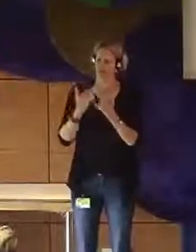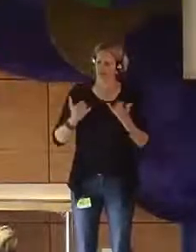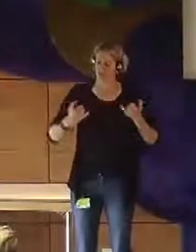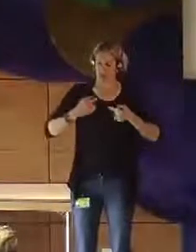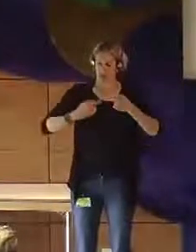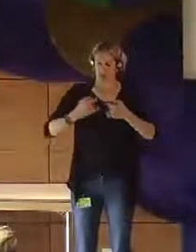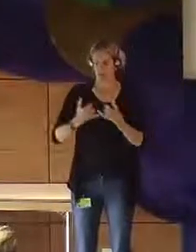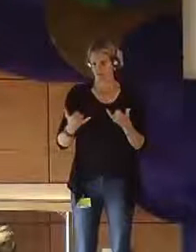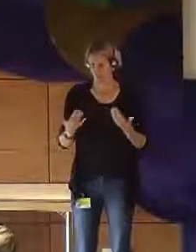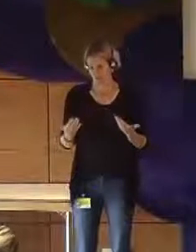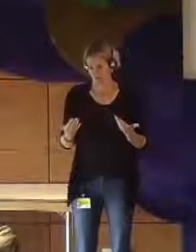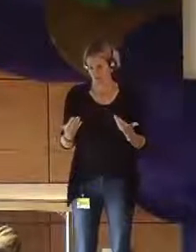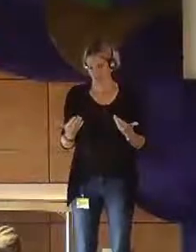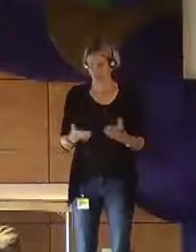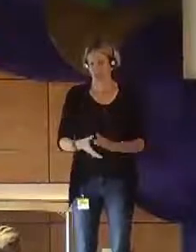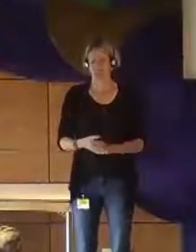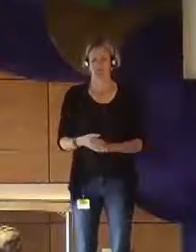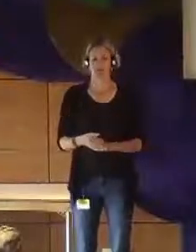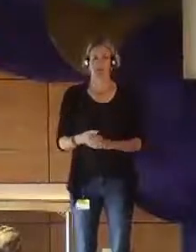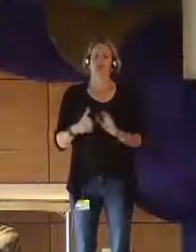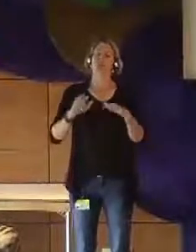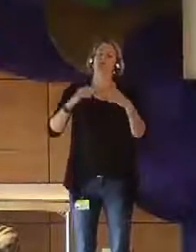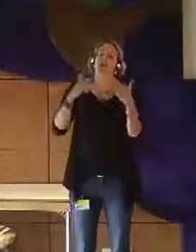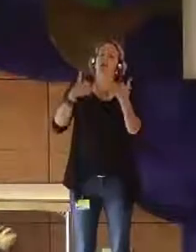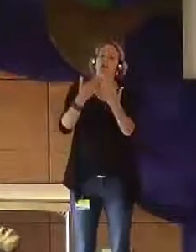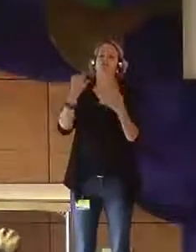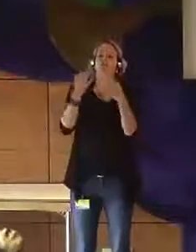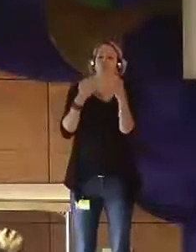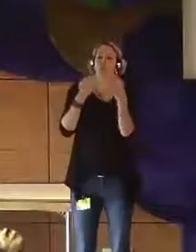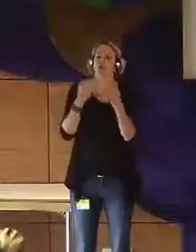we're now starting to have discussions about fertility. There are